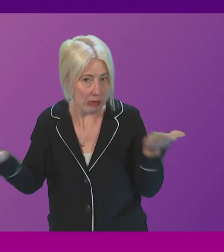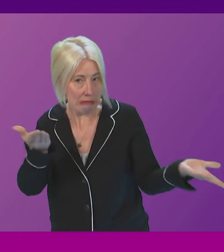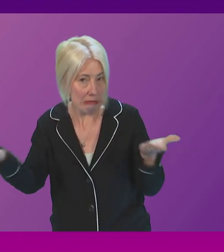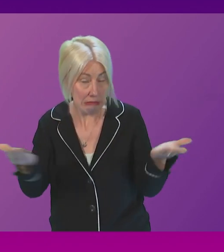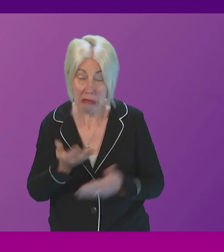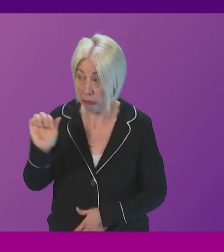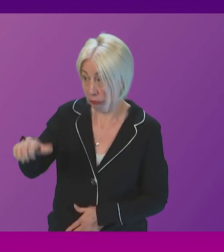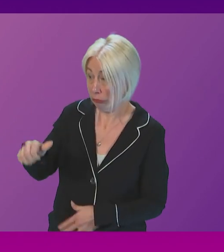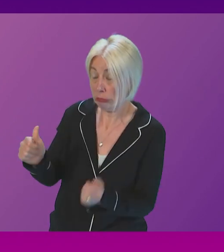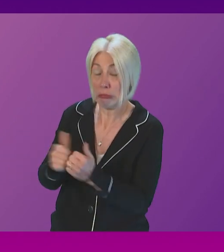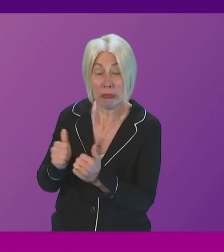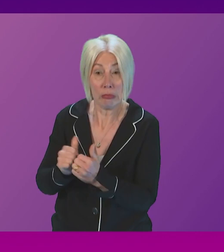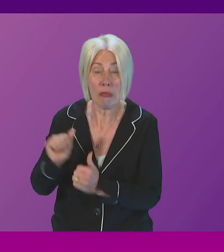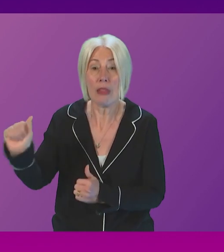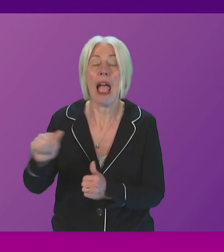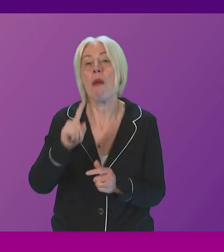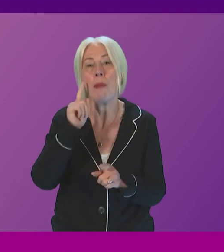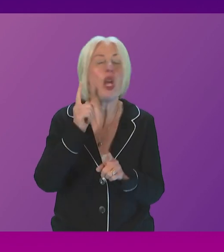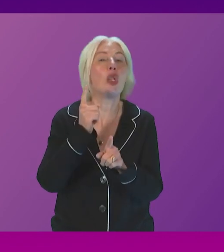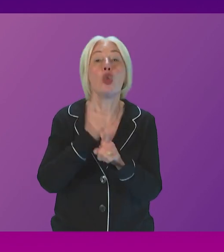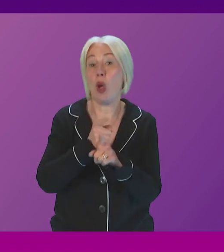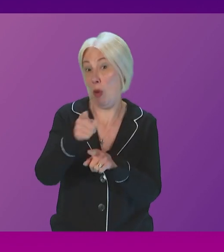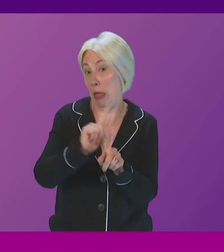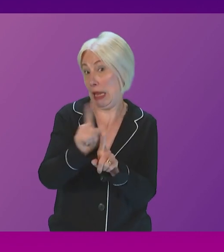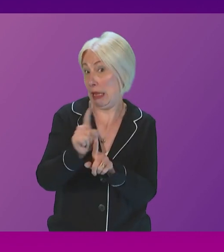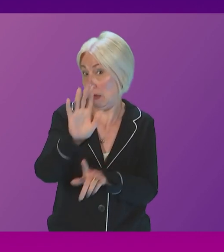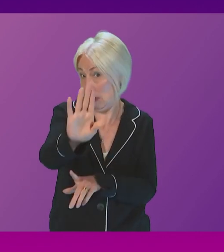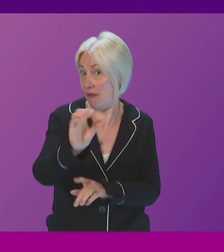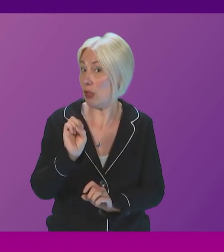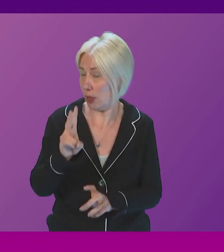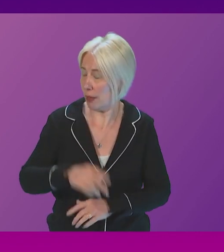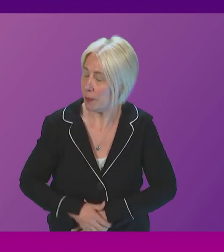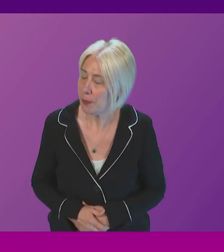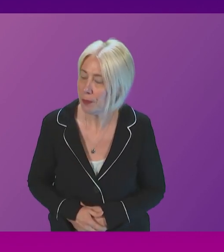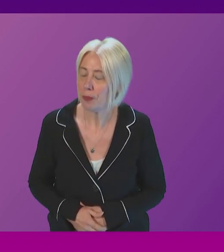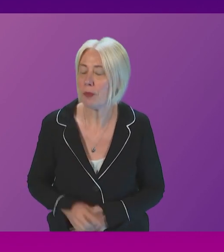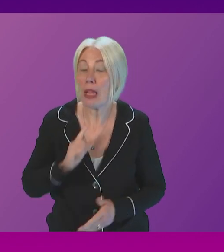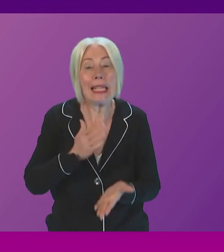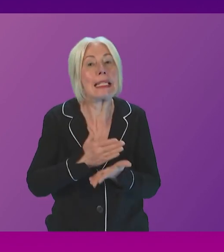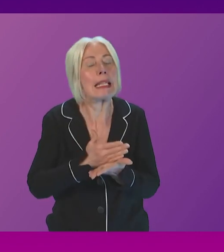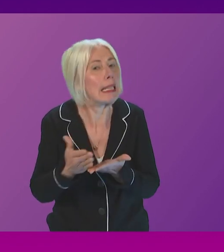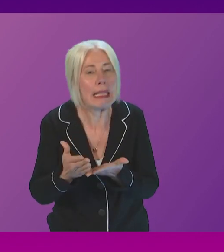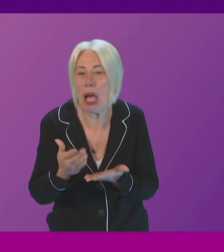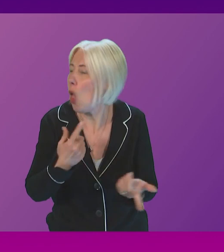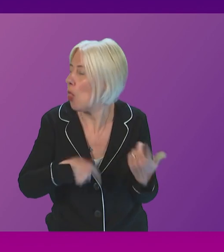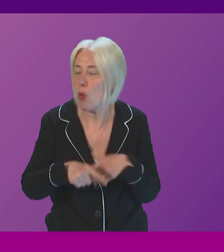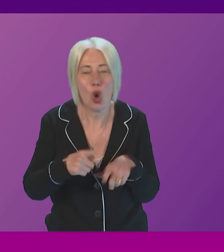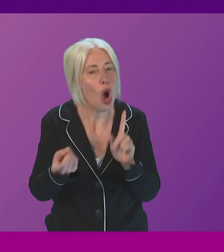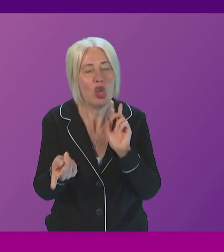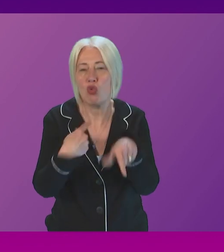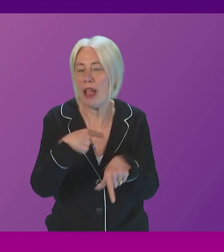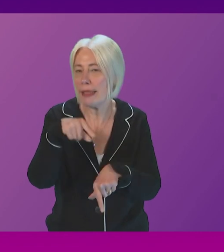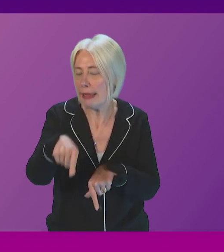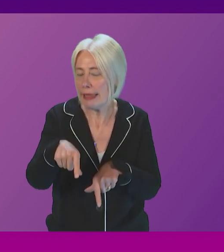Absolutely. And maybe come onto that and develop that slightly in a moment if that's okay with the member. It is clear that we are not addressing this issue